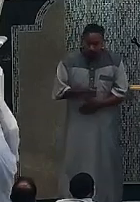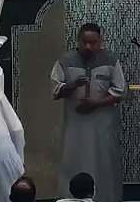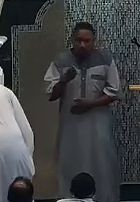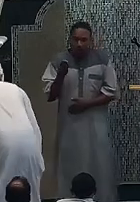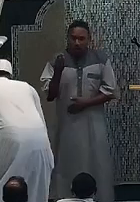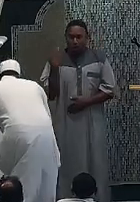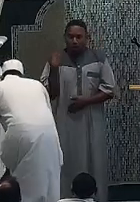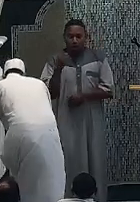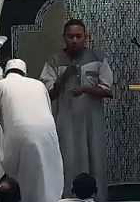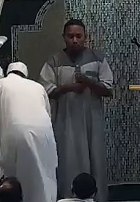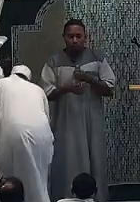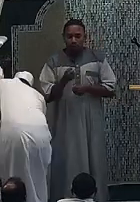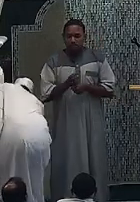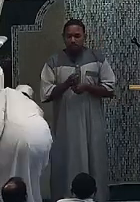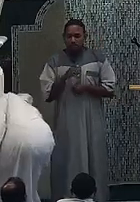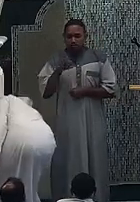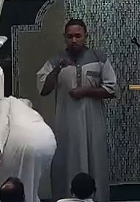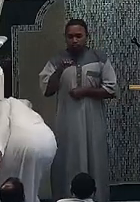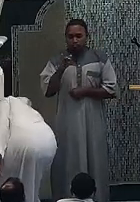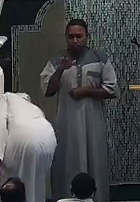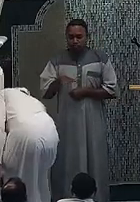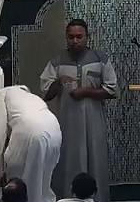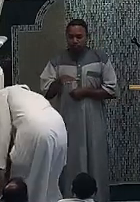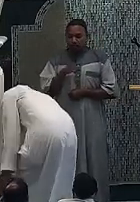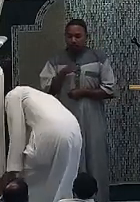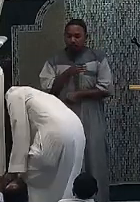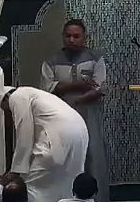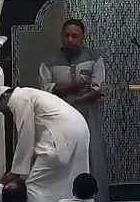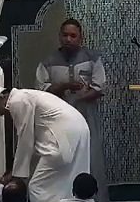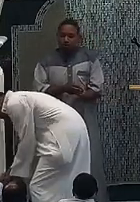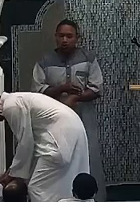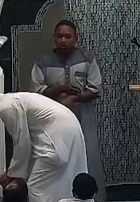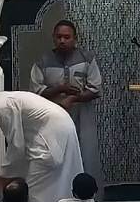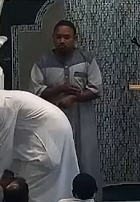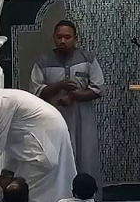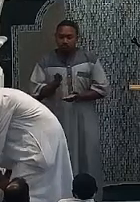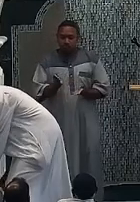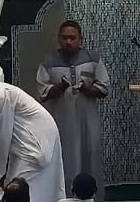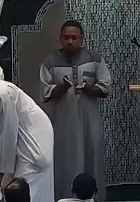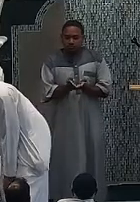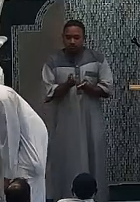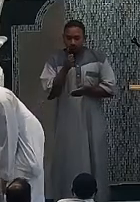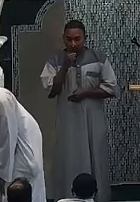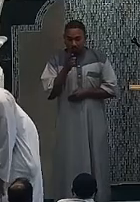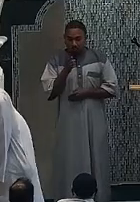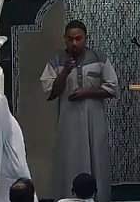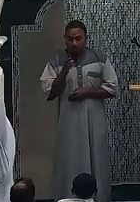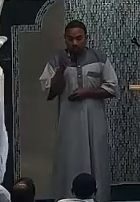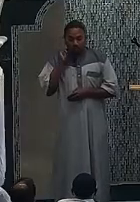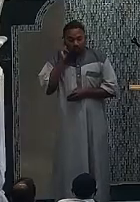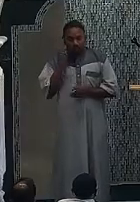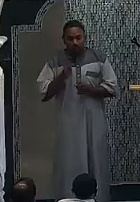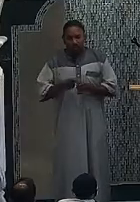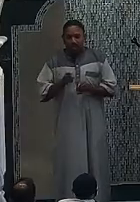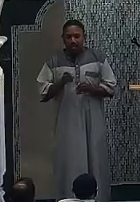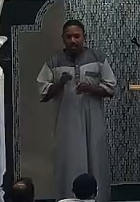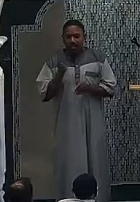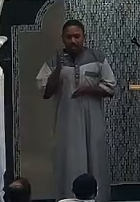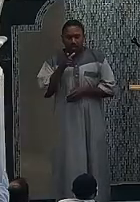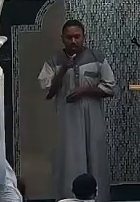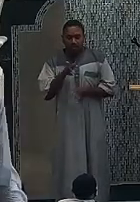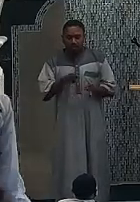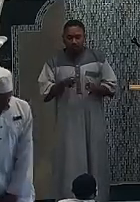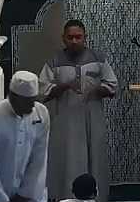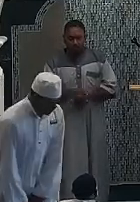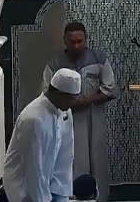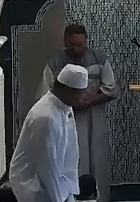to do primary intake this year, this month, inshallah. And we want to grow that to high